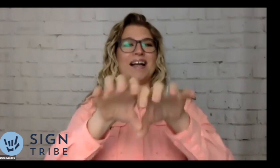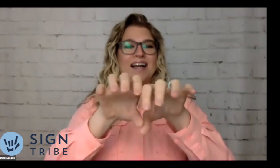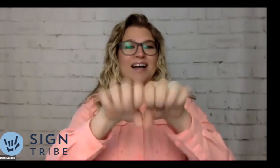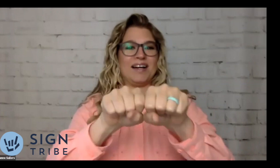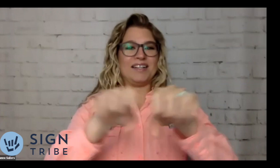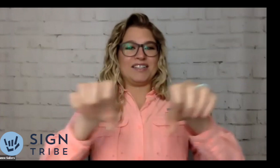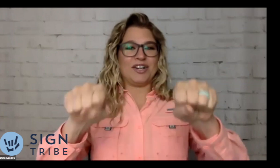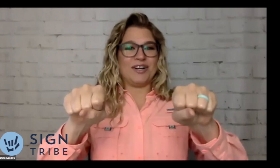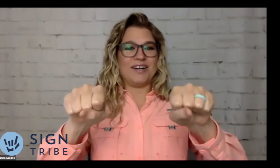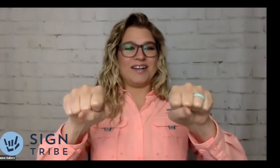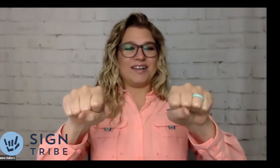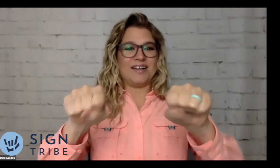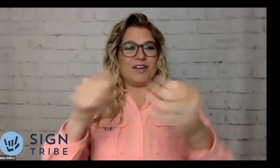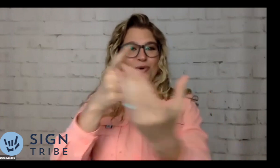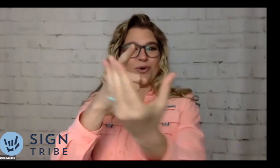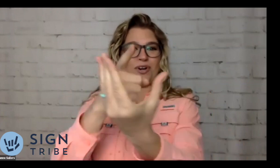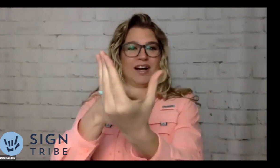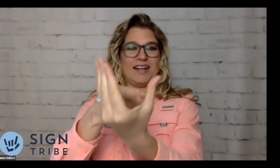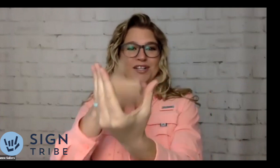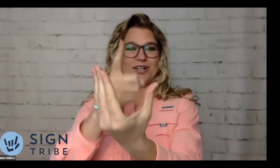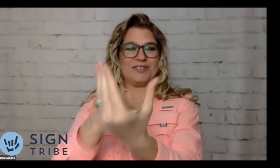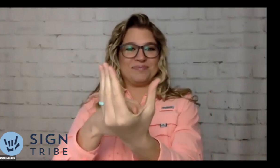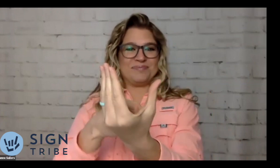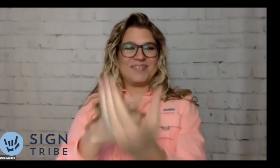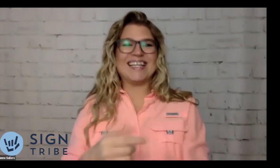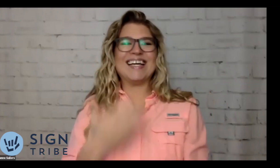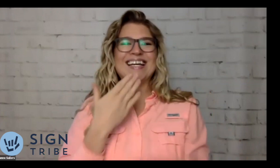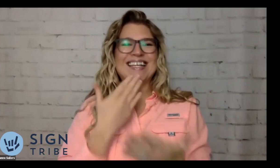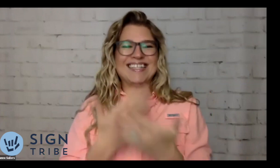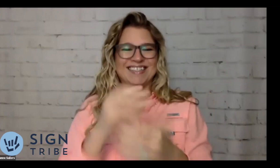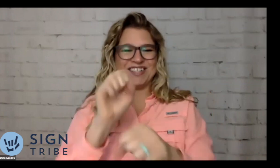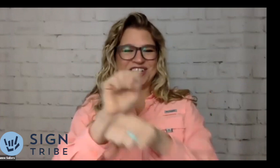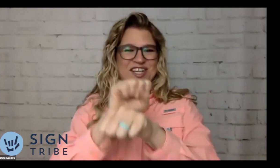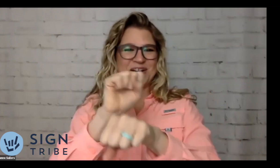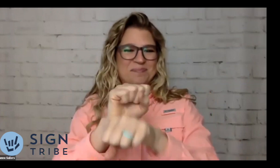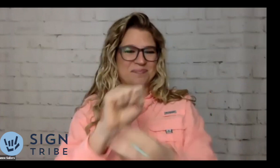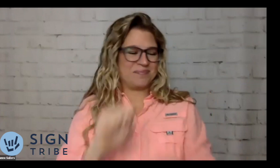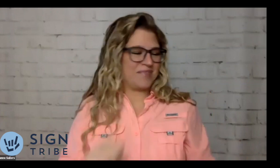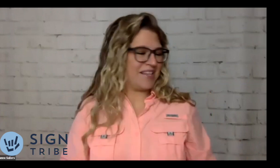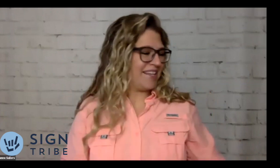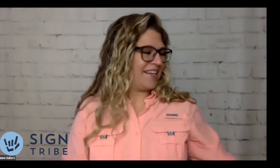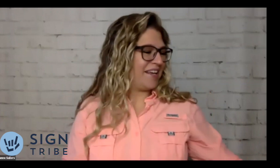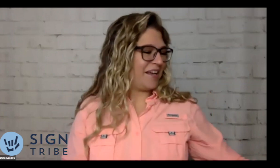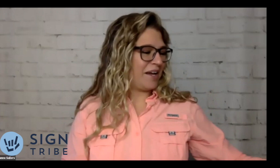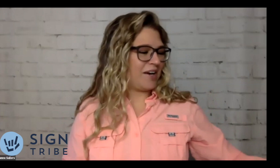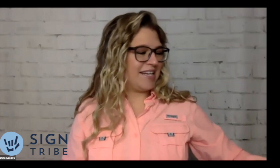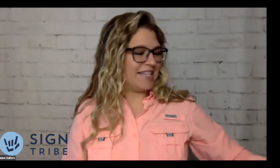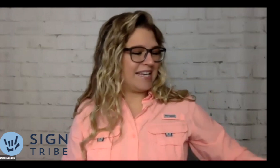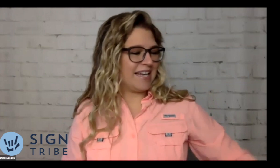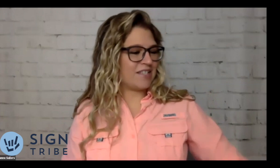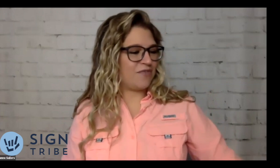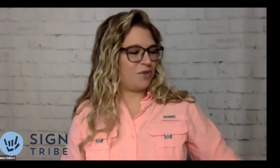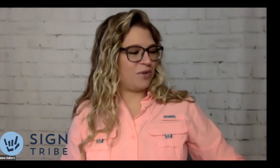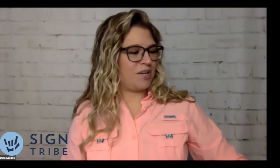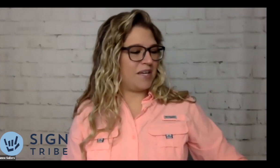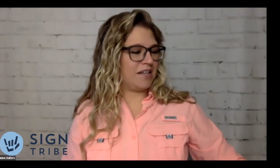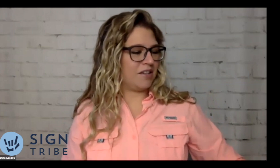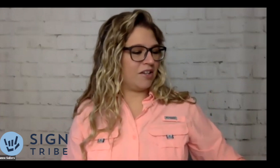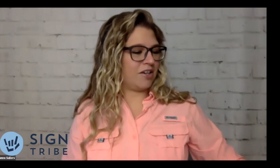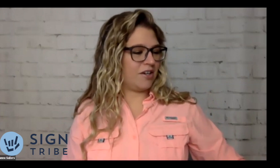Hot dog or hot dog? Good job. All right, the next food that we can learn, we'll